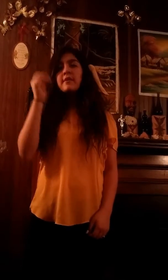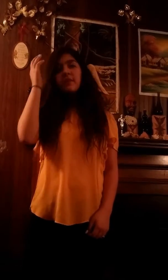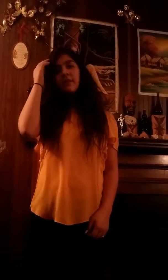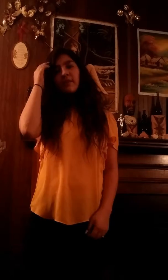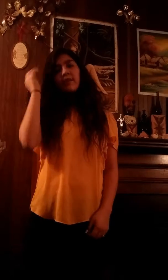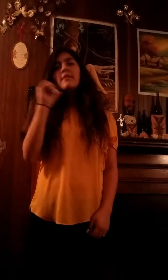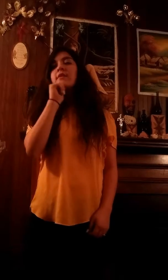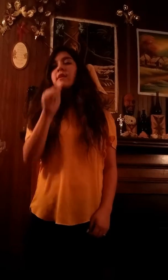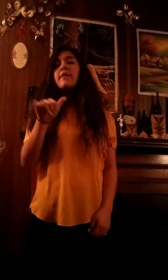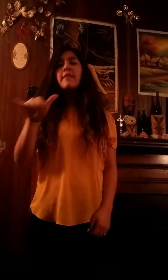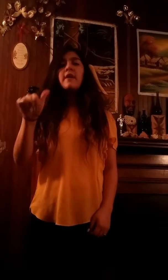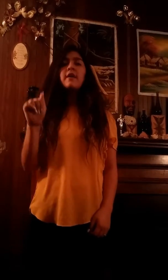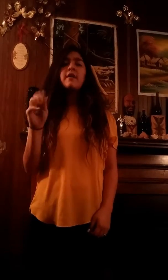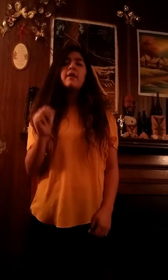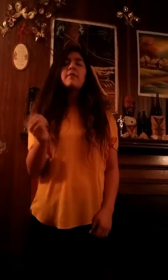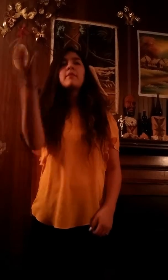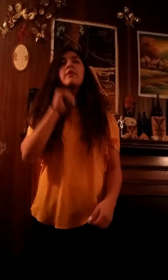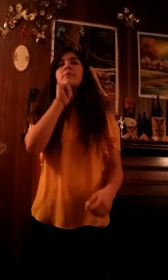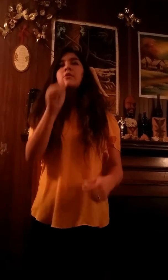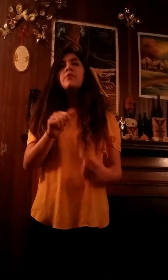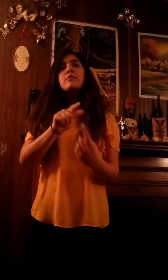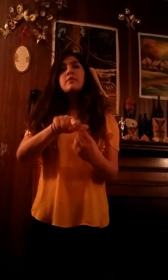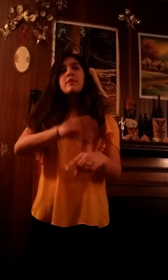Think not that I am come to send peace to the earth.